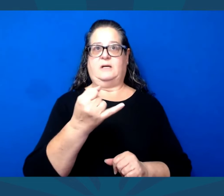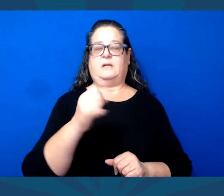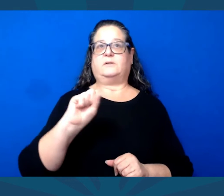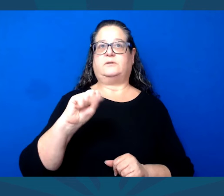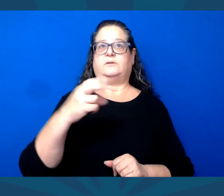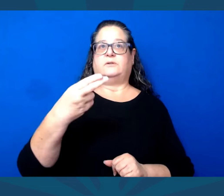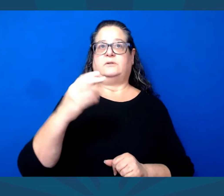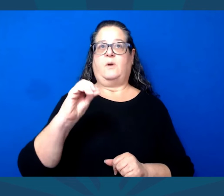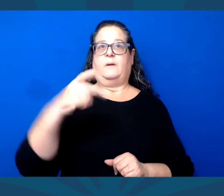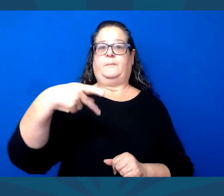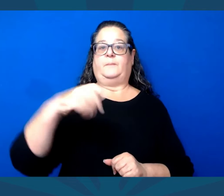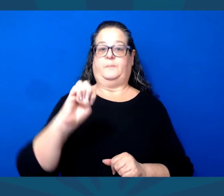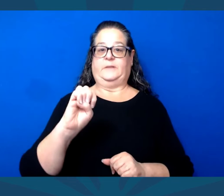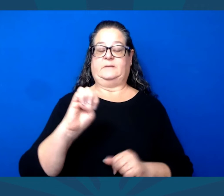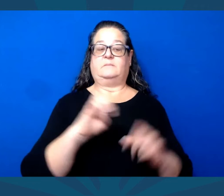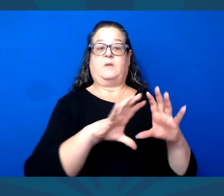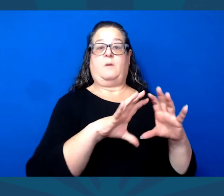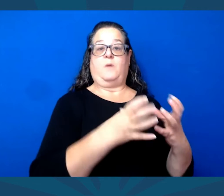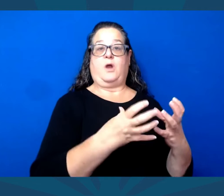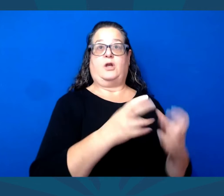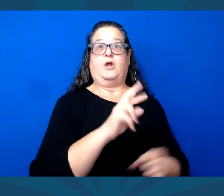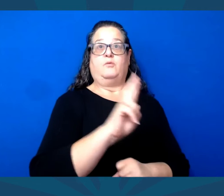Thomas T.J. Shope.